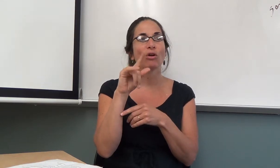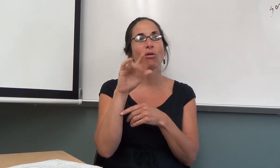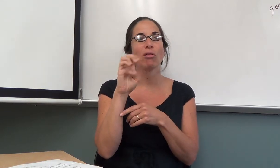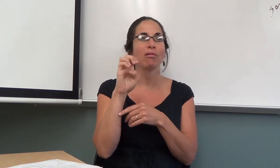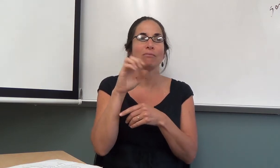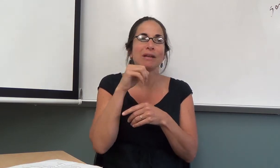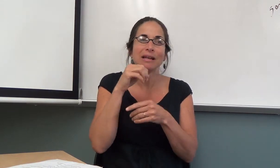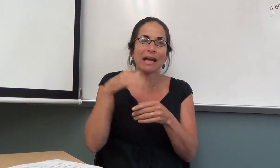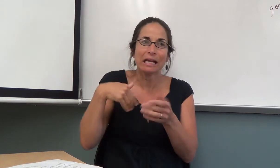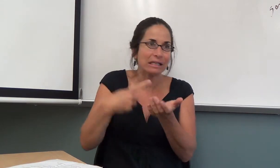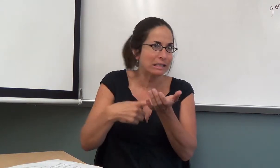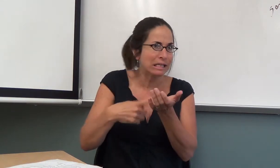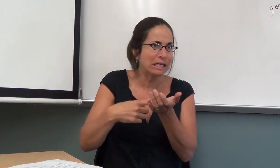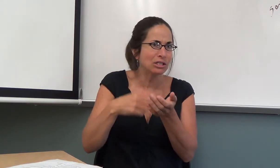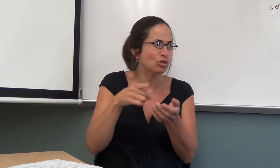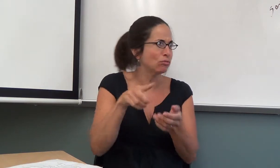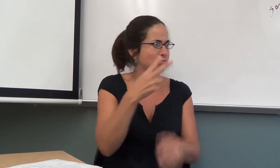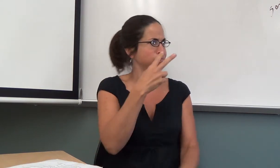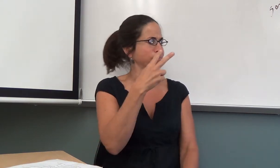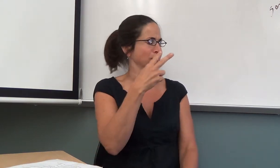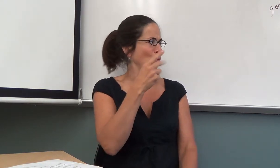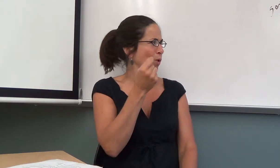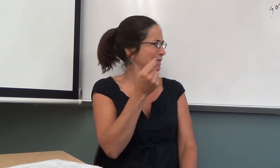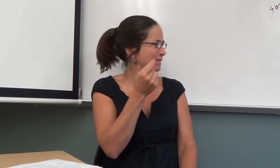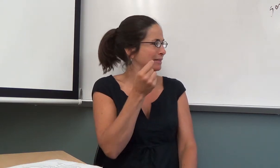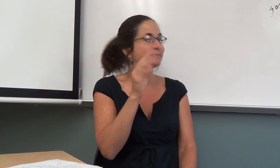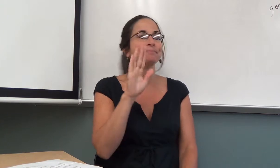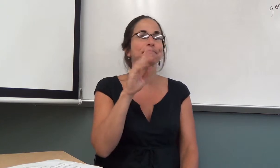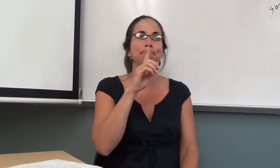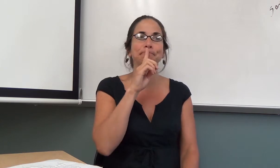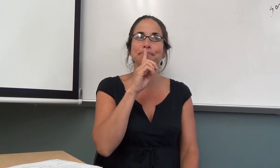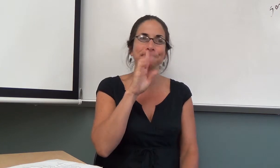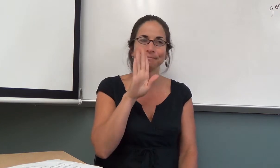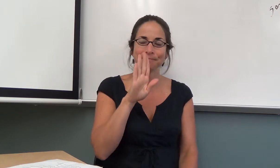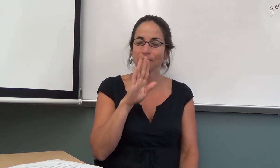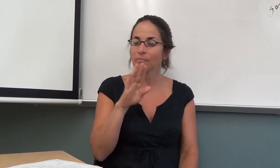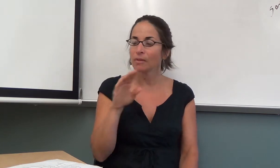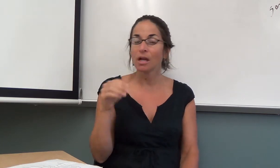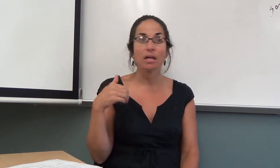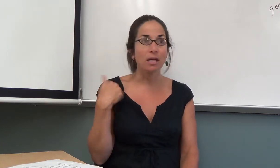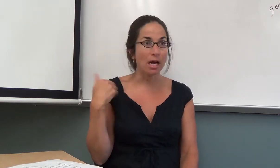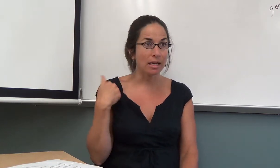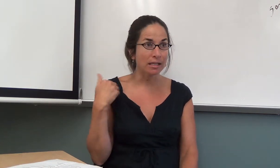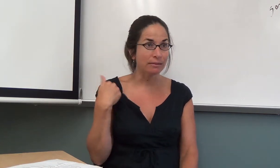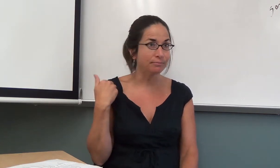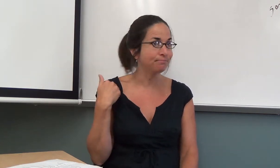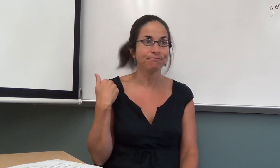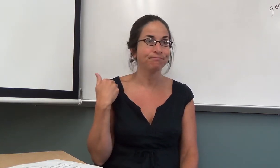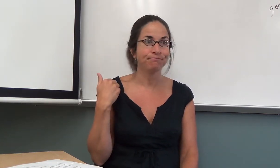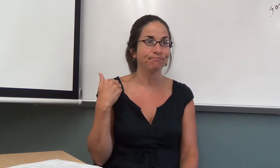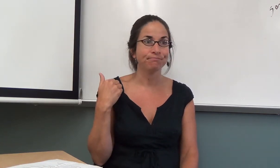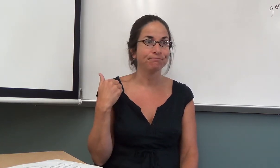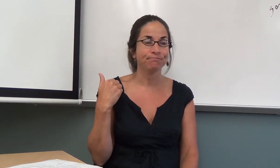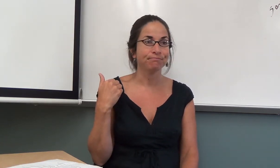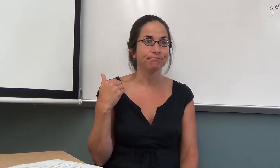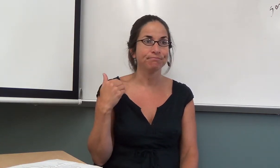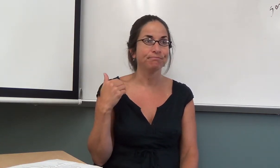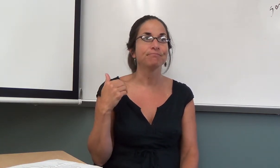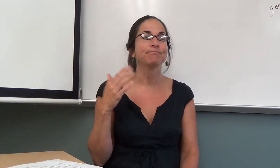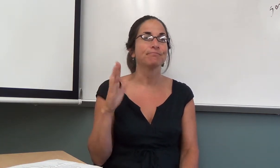that. Don't worry, everybody look at me like, oh no, what is that? Okay, so a, not yet. How about young? No. No. No, so do you remember, we'll just say no if it